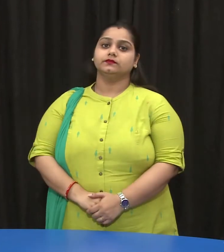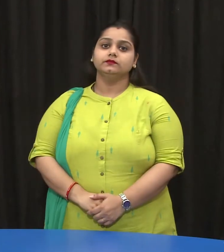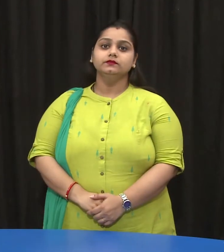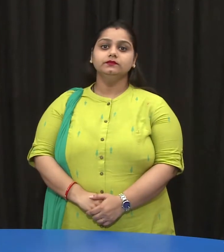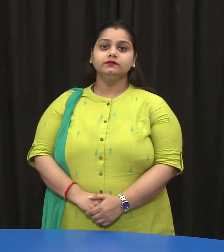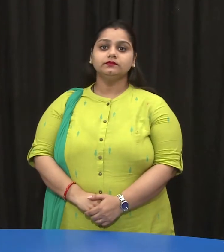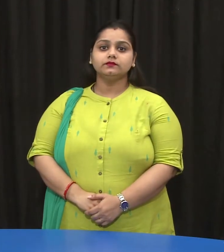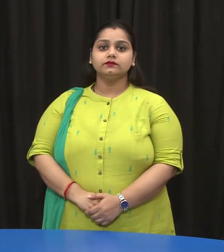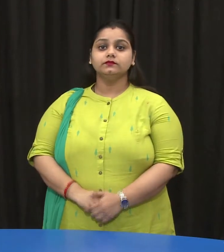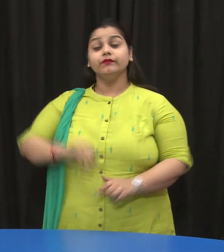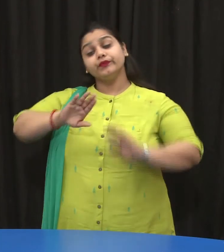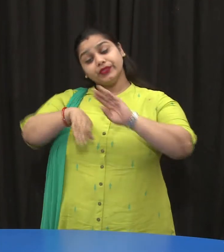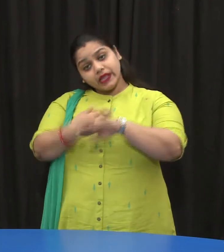And click OK.